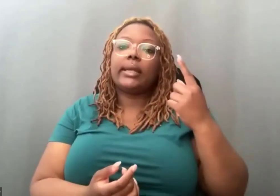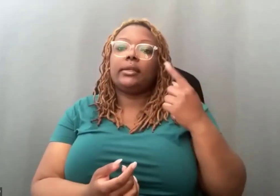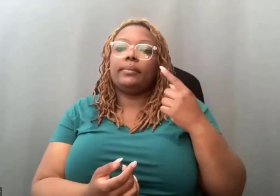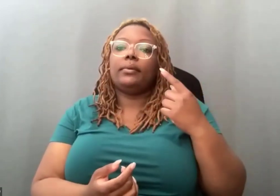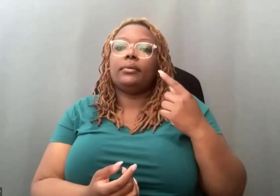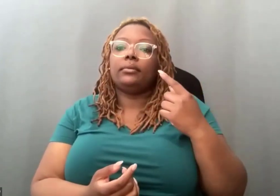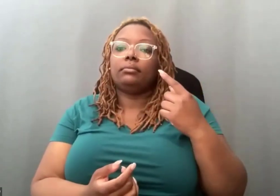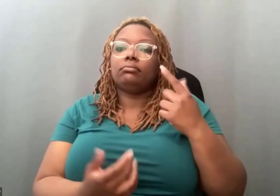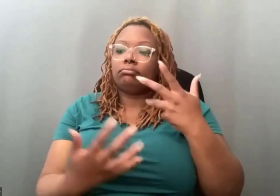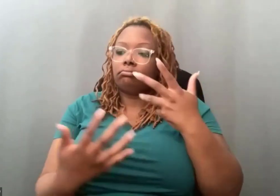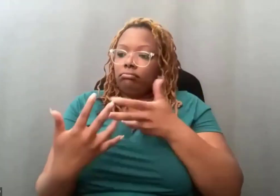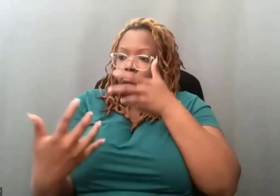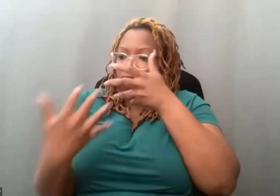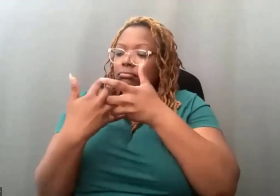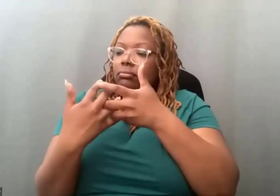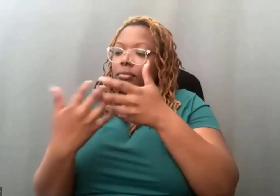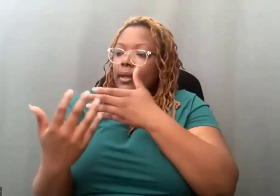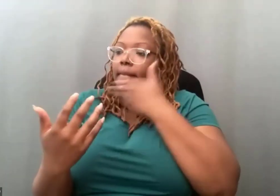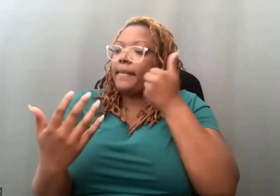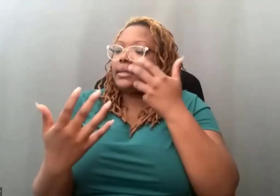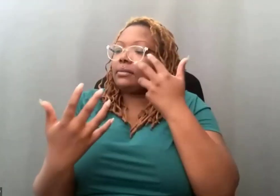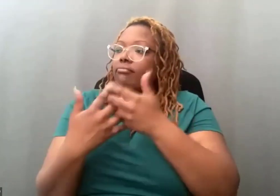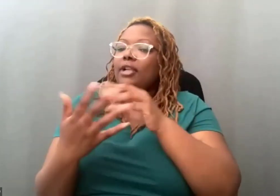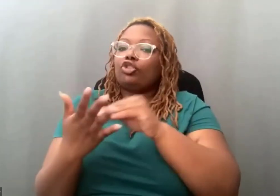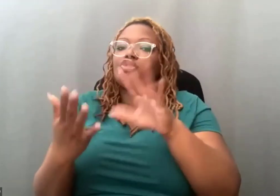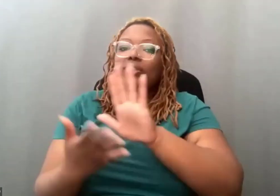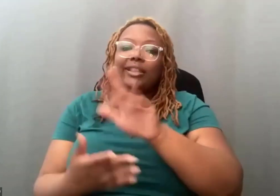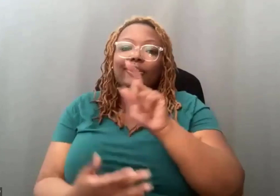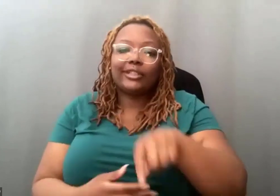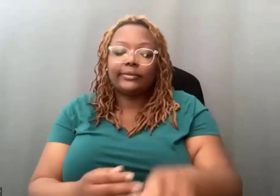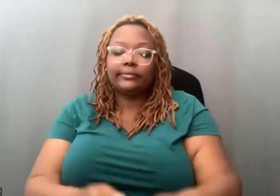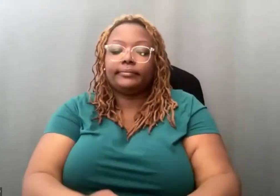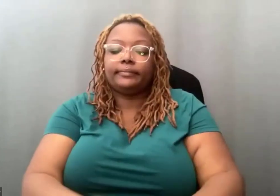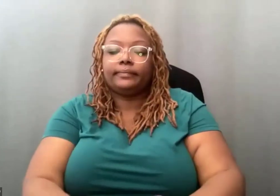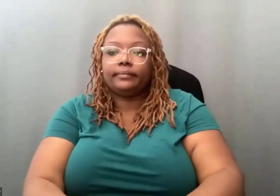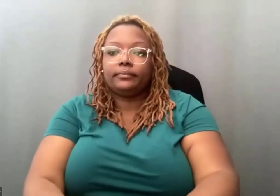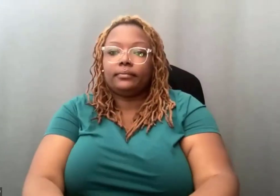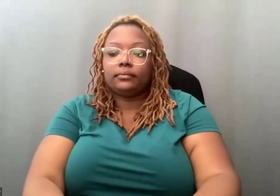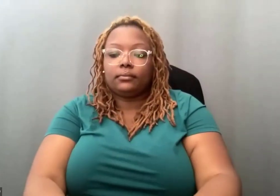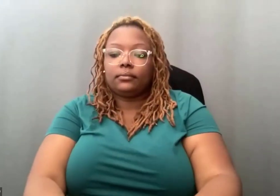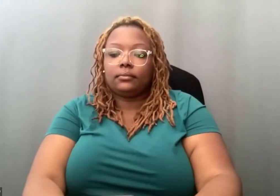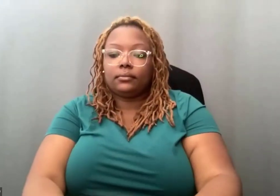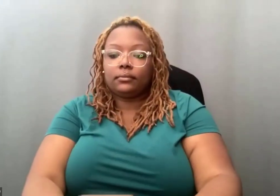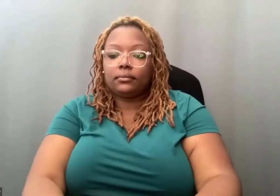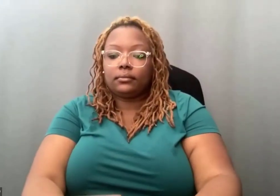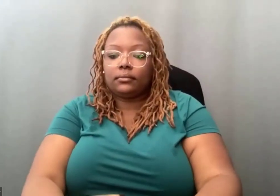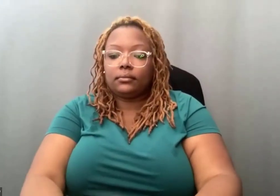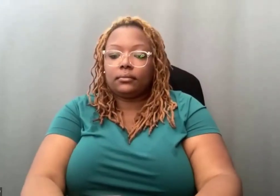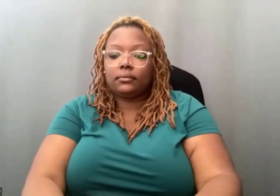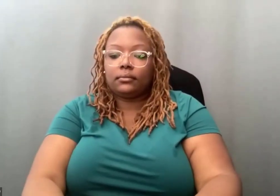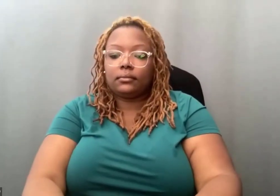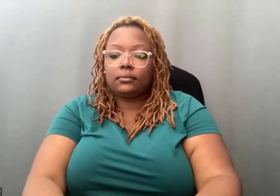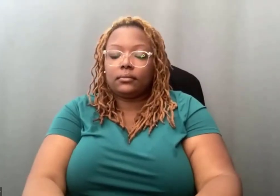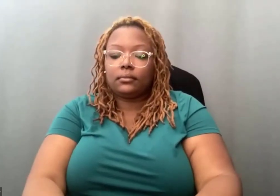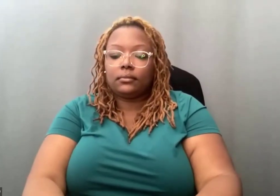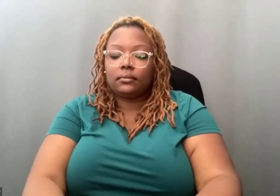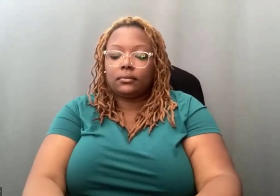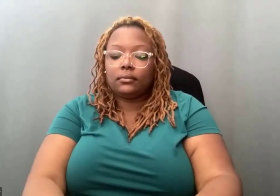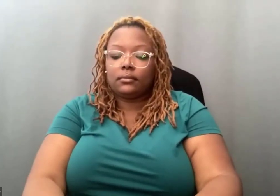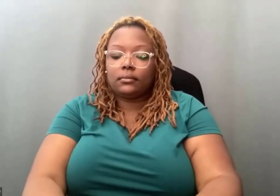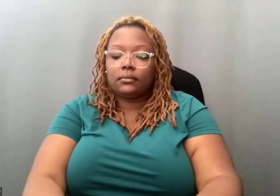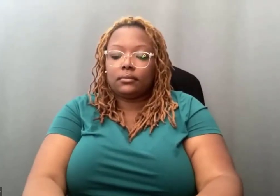way that it works best for our students. Other input on multimodality or